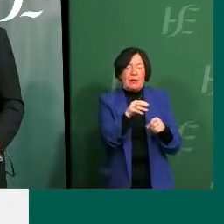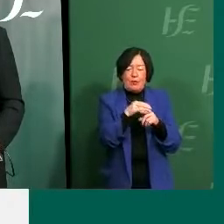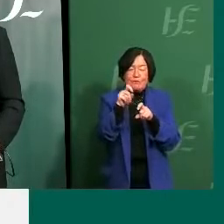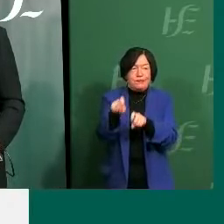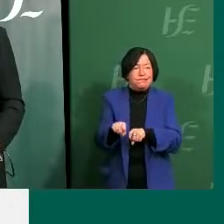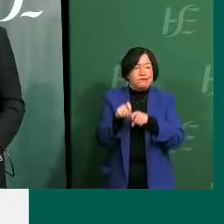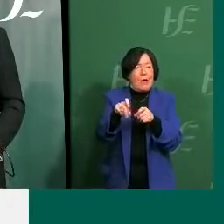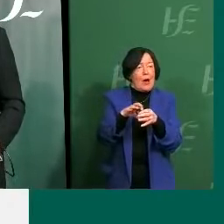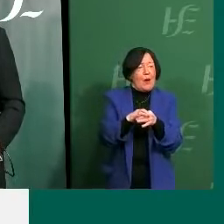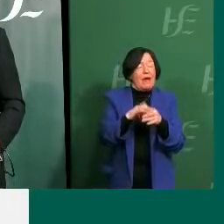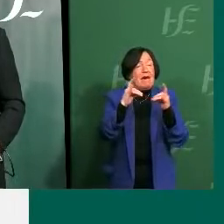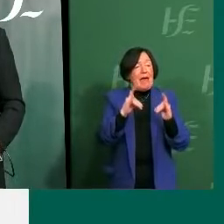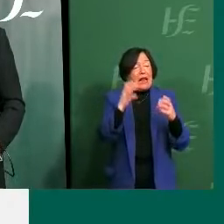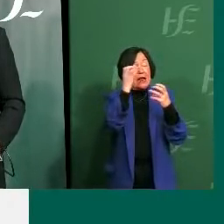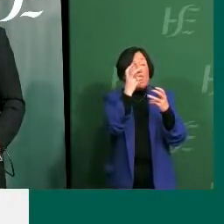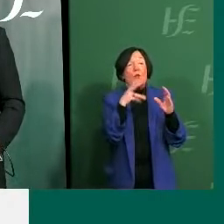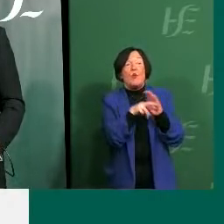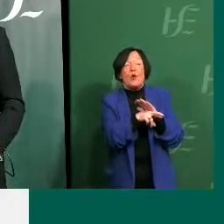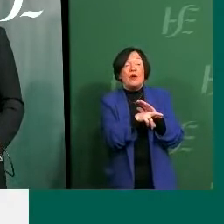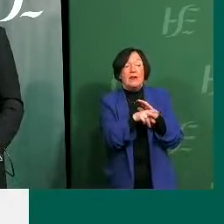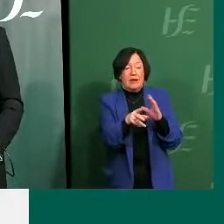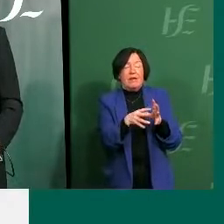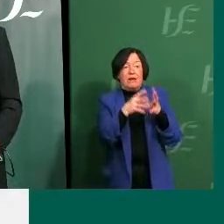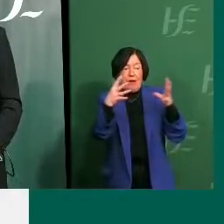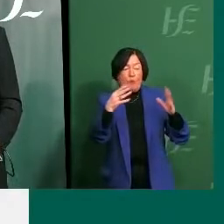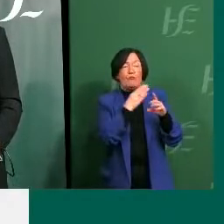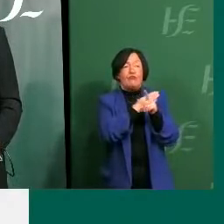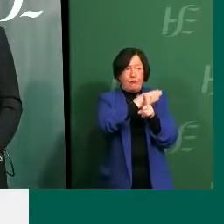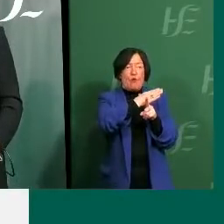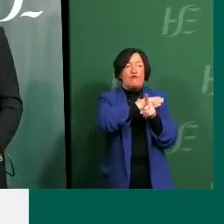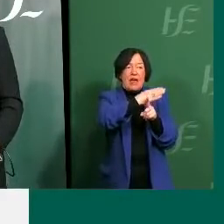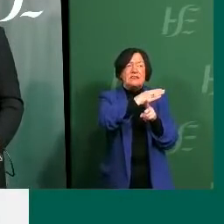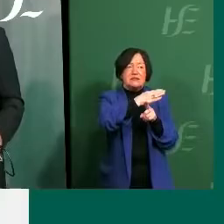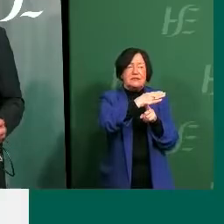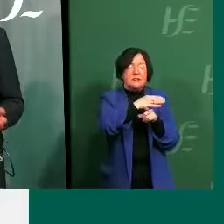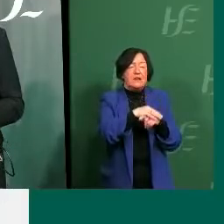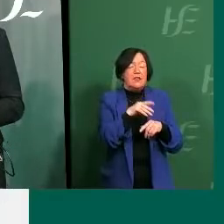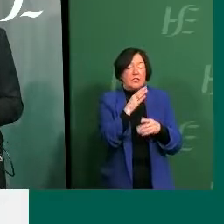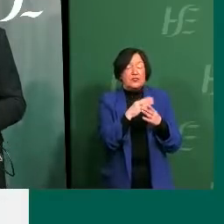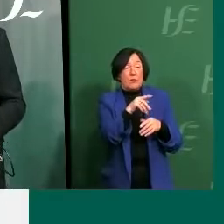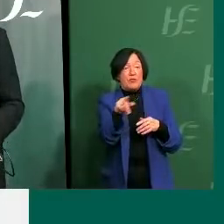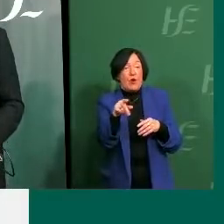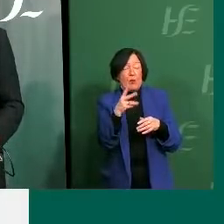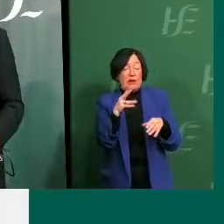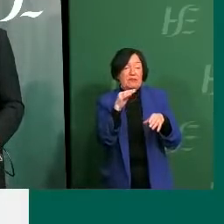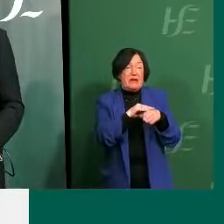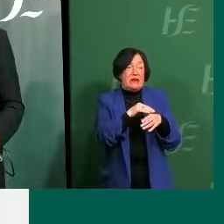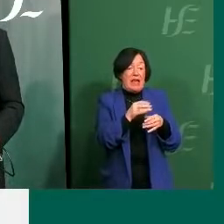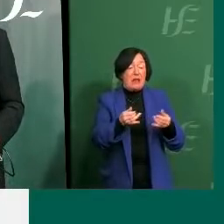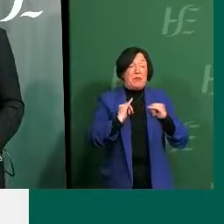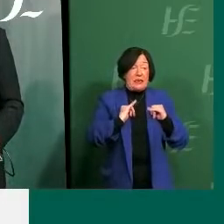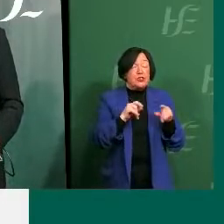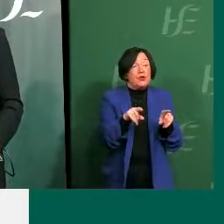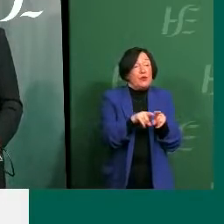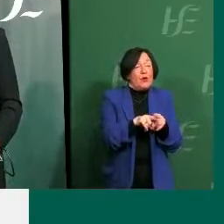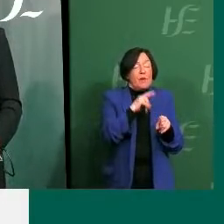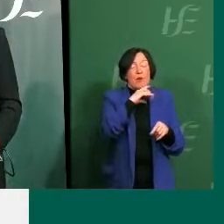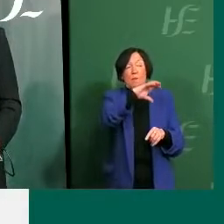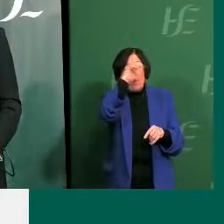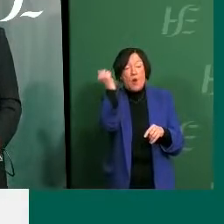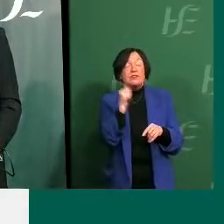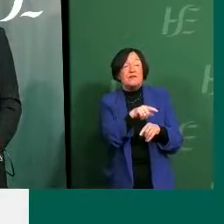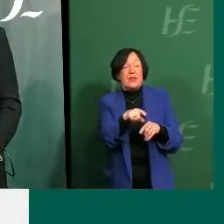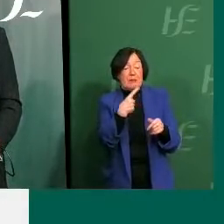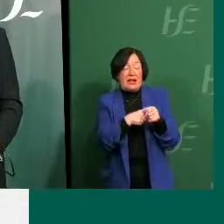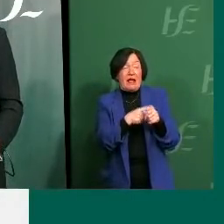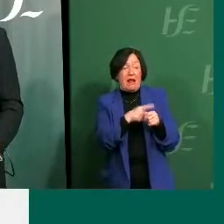home. Healthcare workers, again, substantial progress through that. Some of those will hit eligibility as well, but the majority of